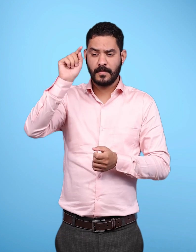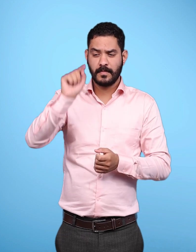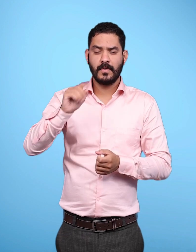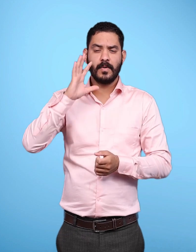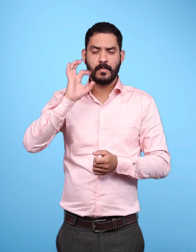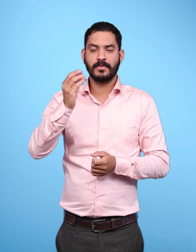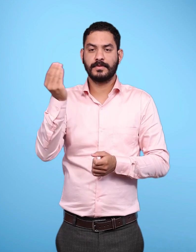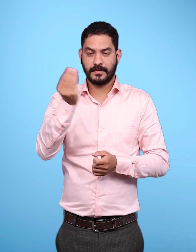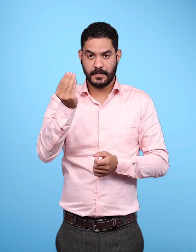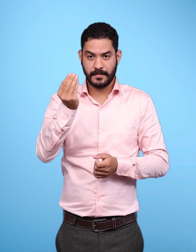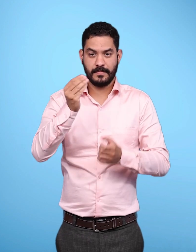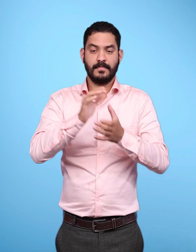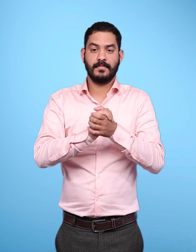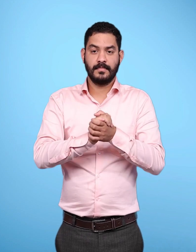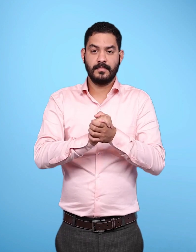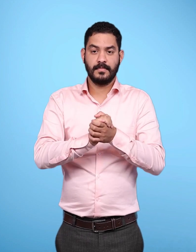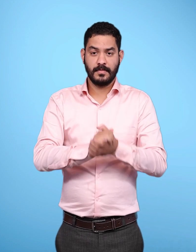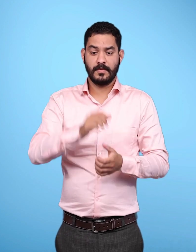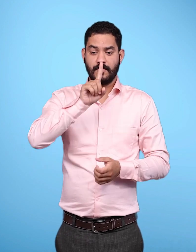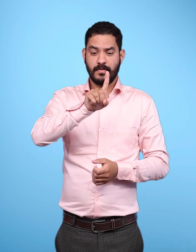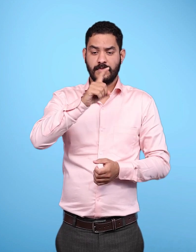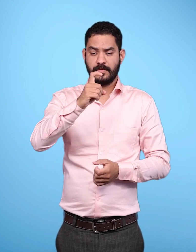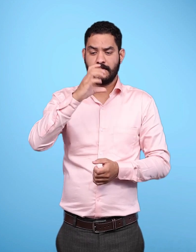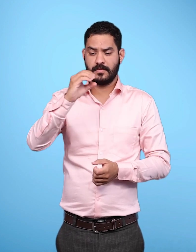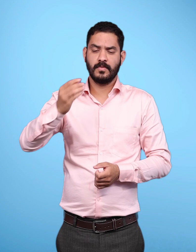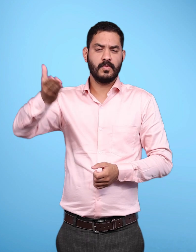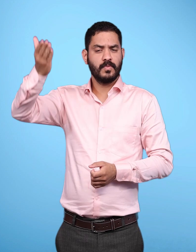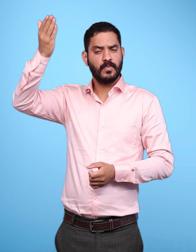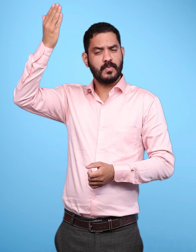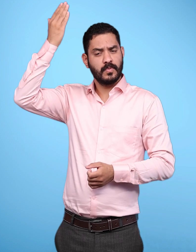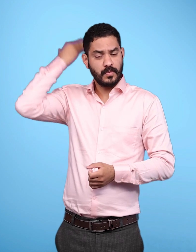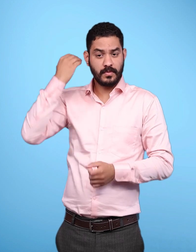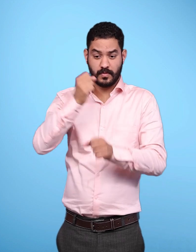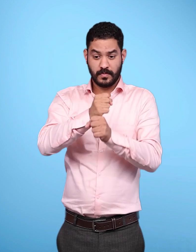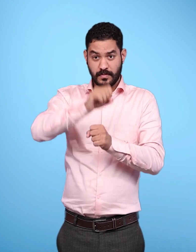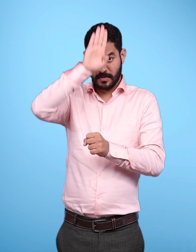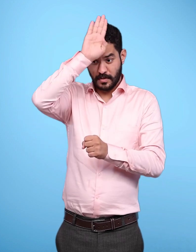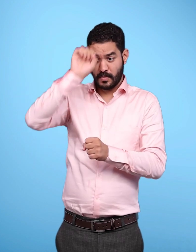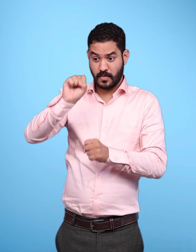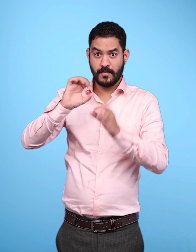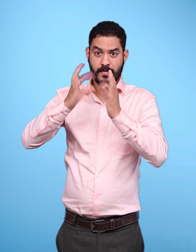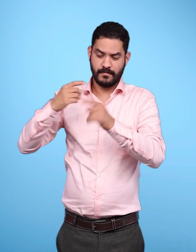Some important dates. Beginning of the Gupta dynasty, about